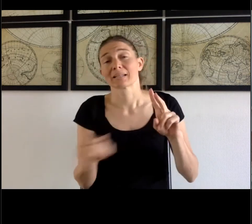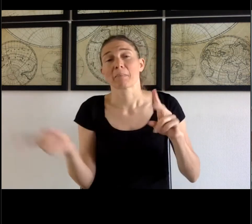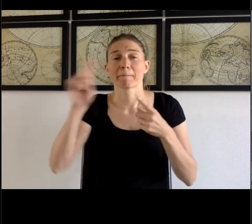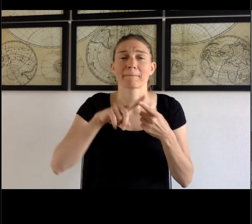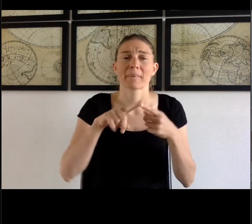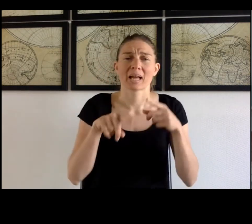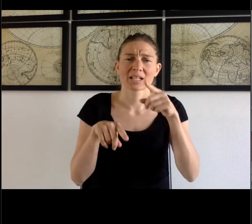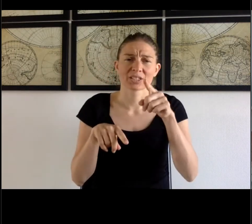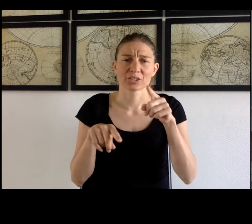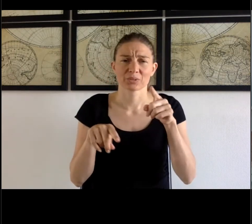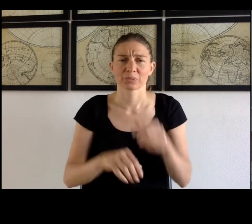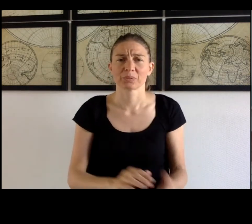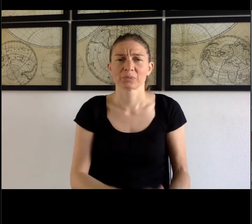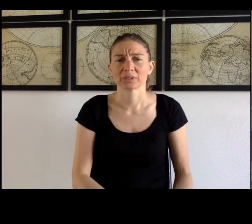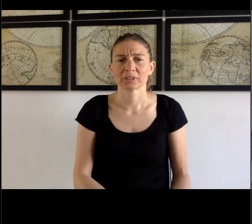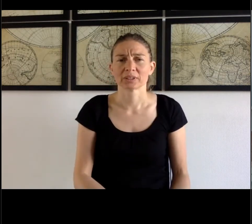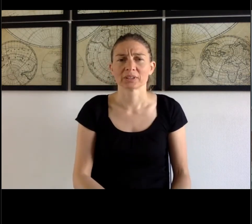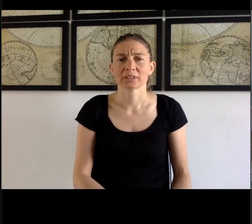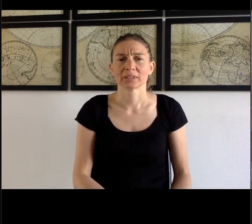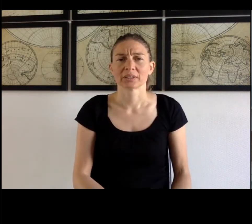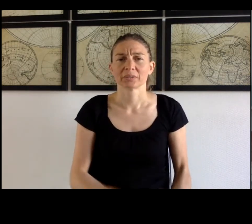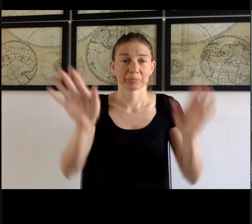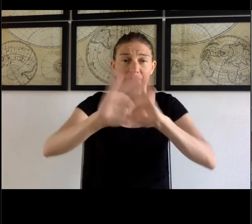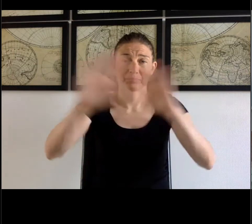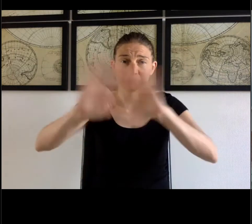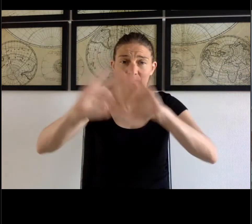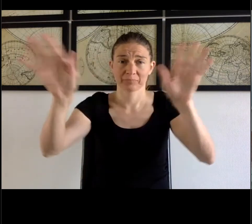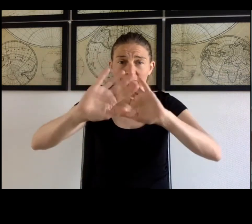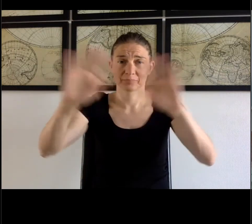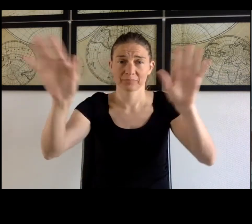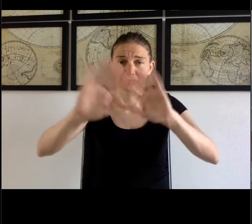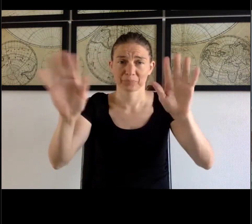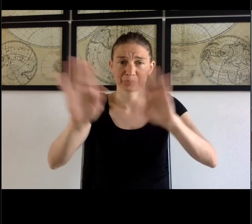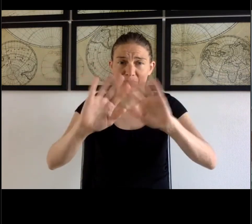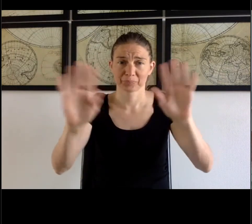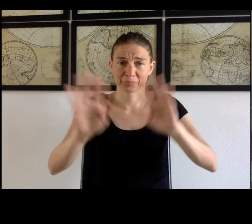we will move on to Nadia.